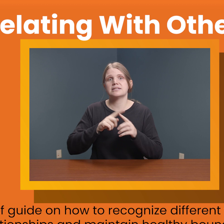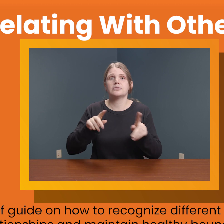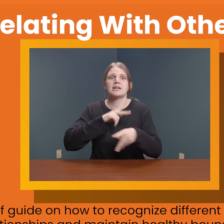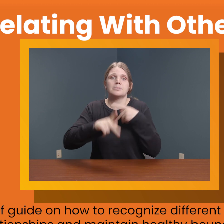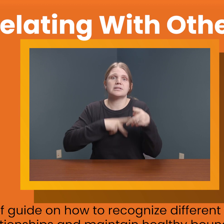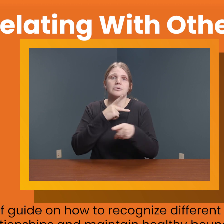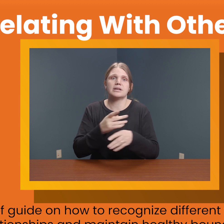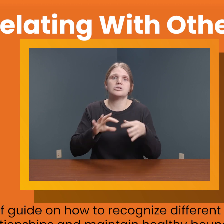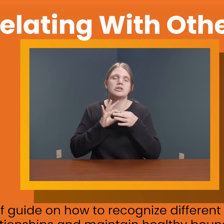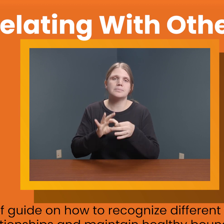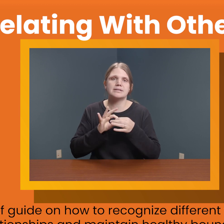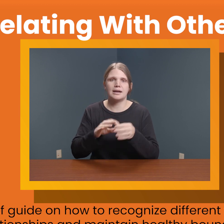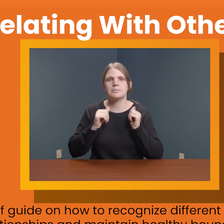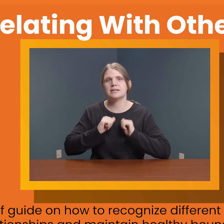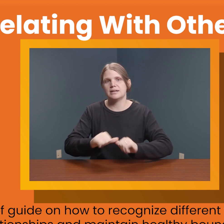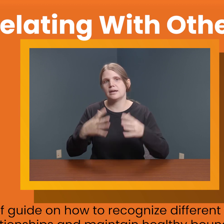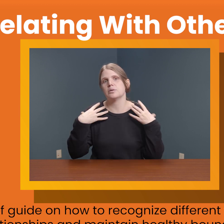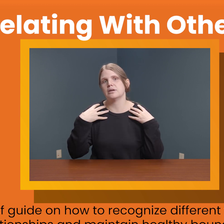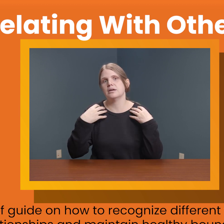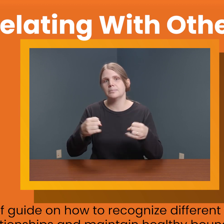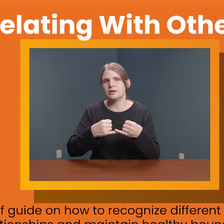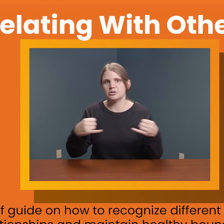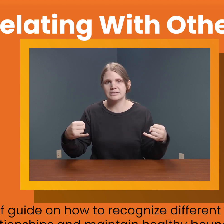different types of relationships and maintain healthy boundaries.